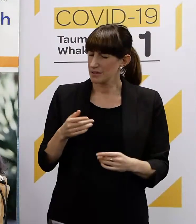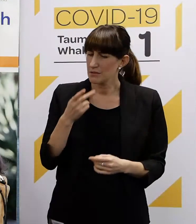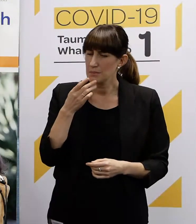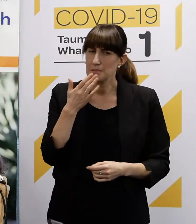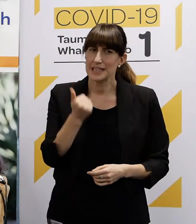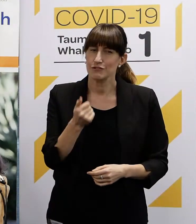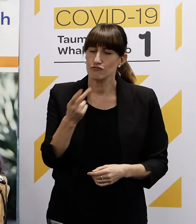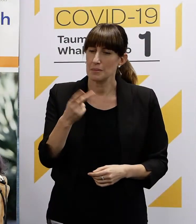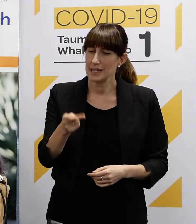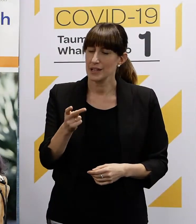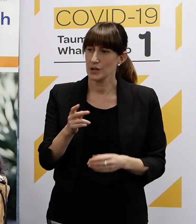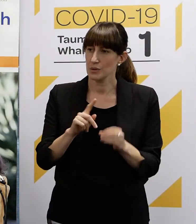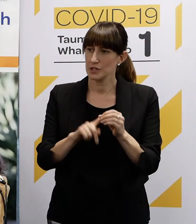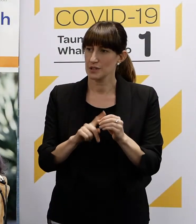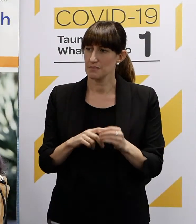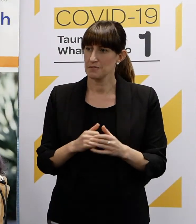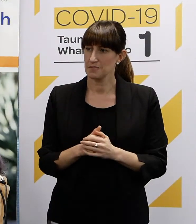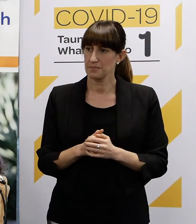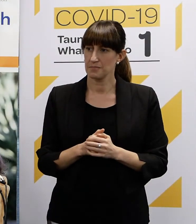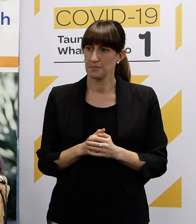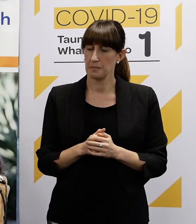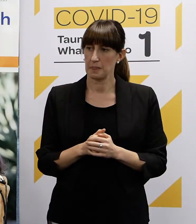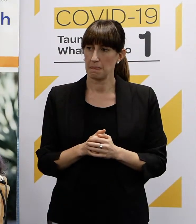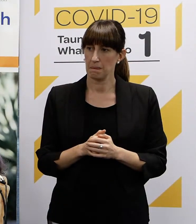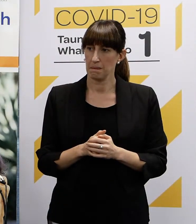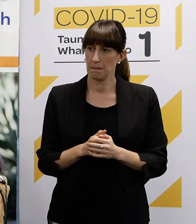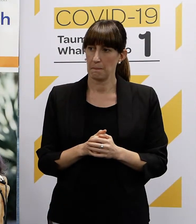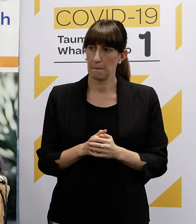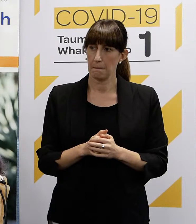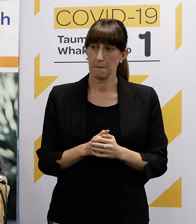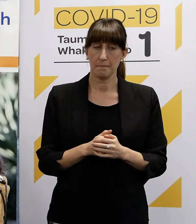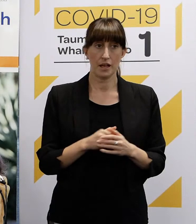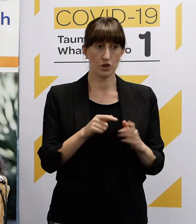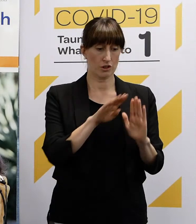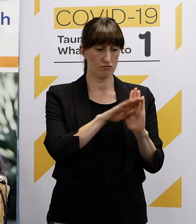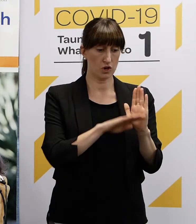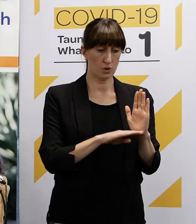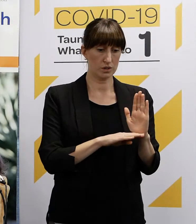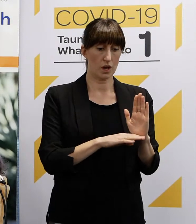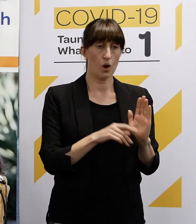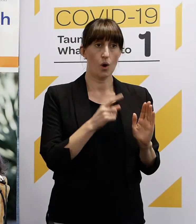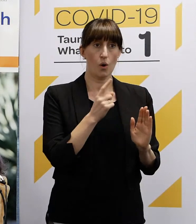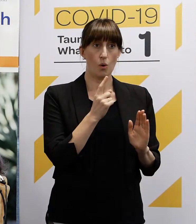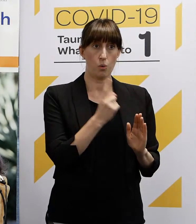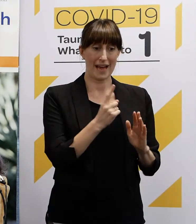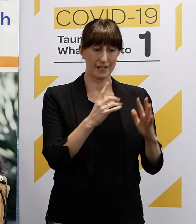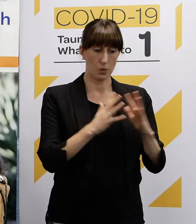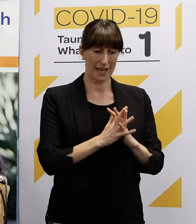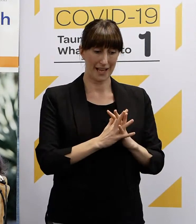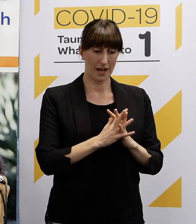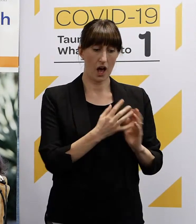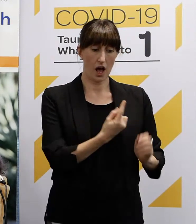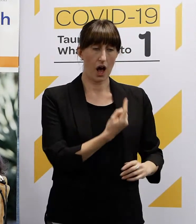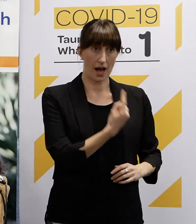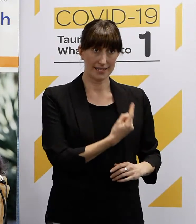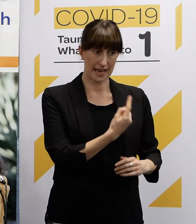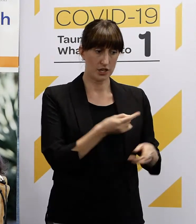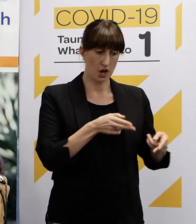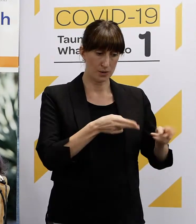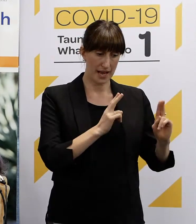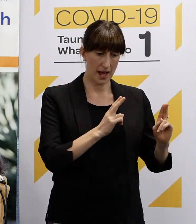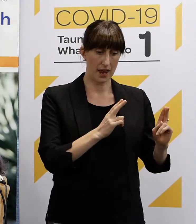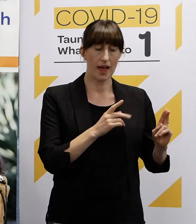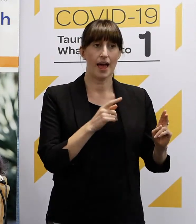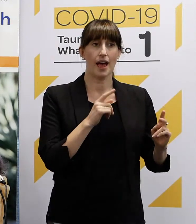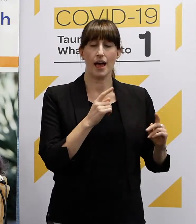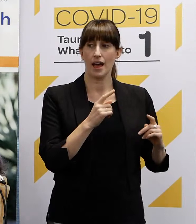measures, a negative test before being granted compassionate leave and a week in isolation before being granted compassionate leave. Were any of those applications that were granted